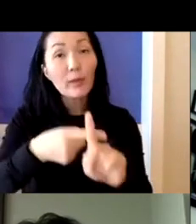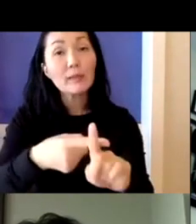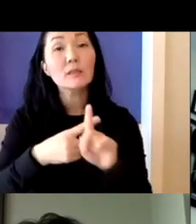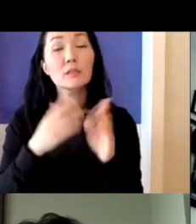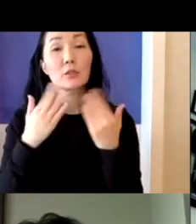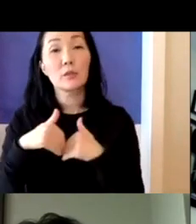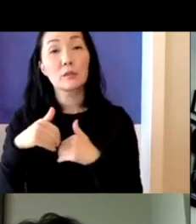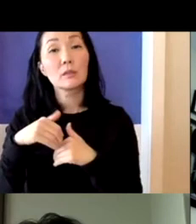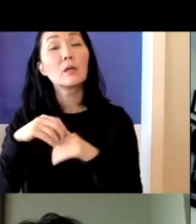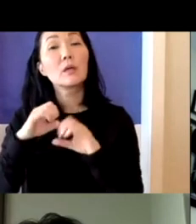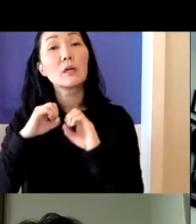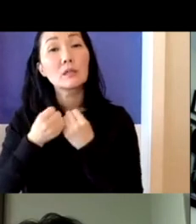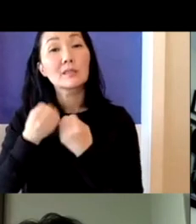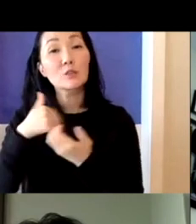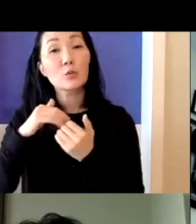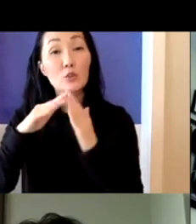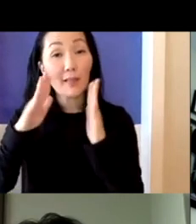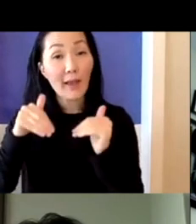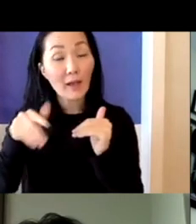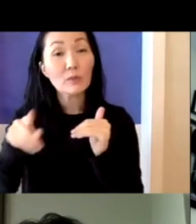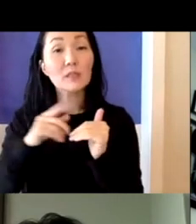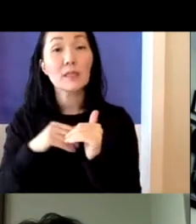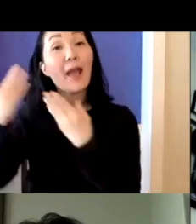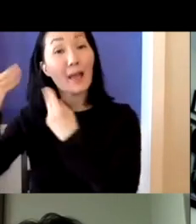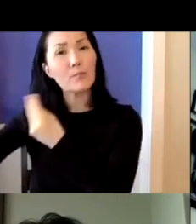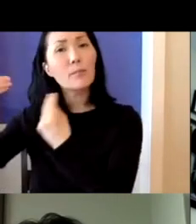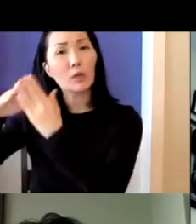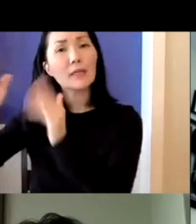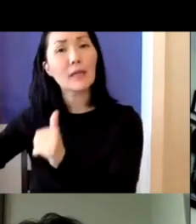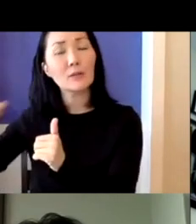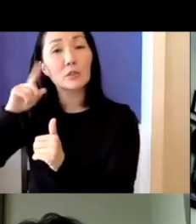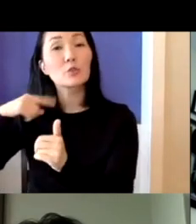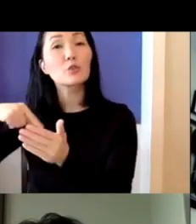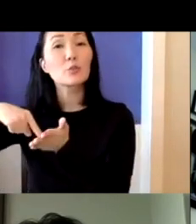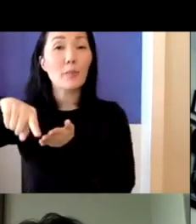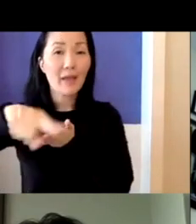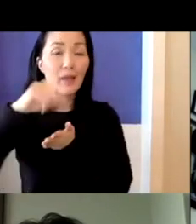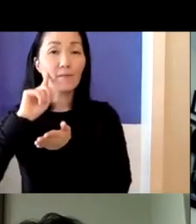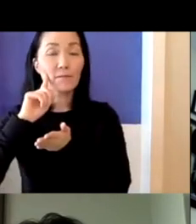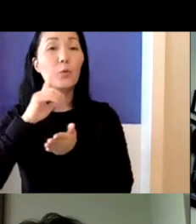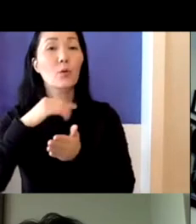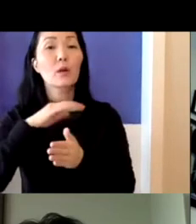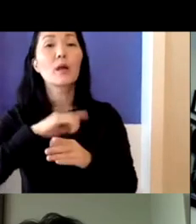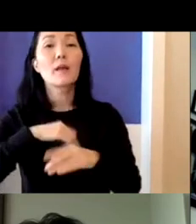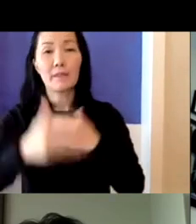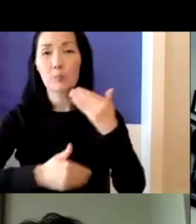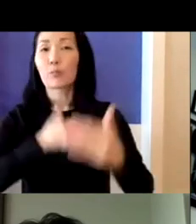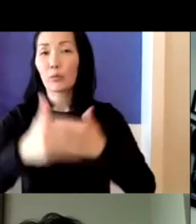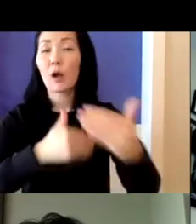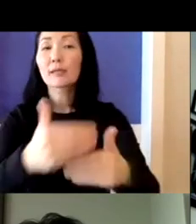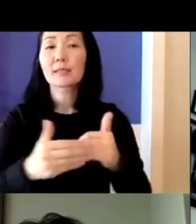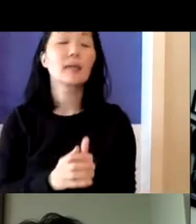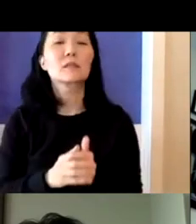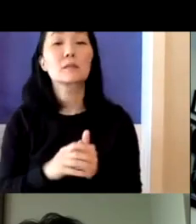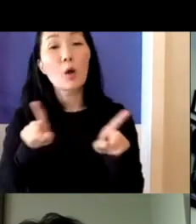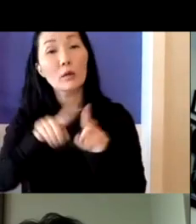housing, as well as market housing in order to pay for some of the phasing. Of course, we're looking at transportation as